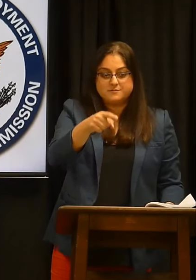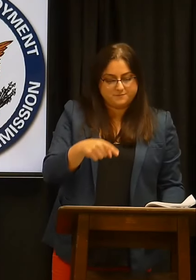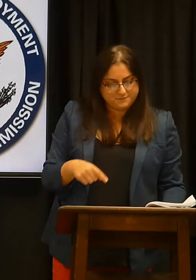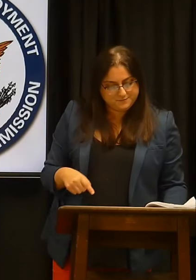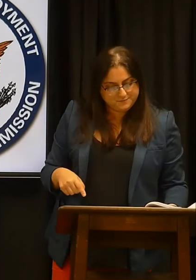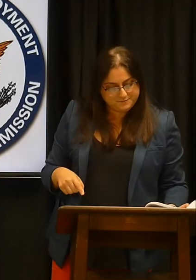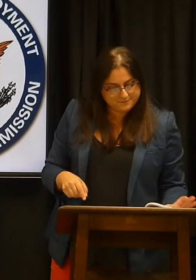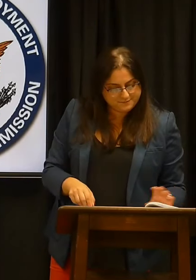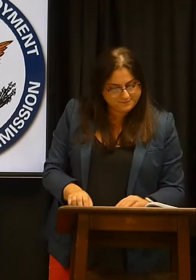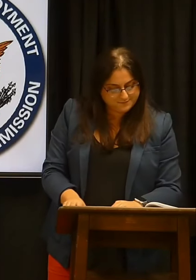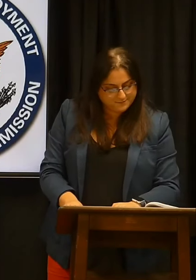that?